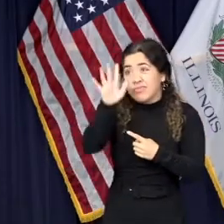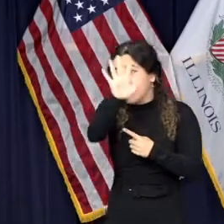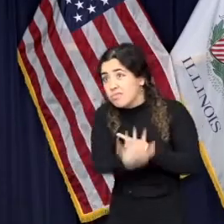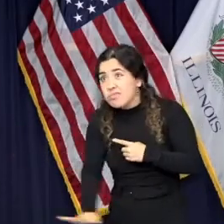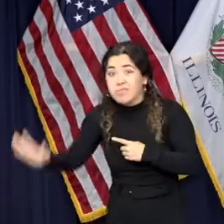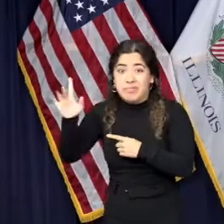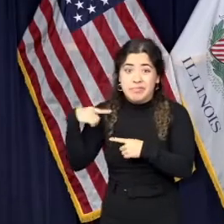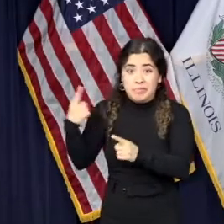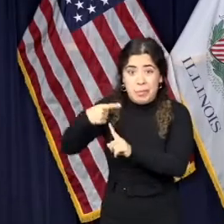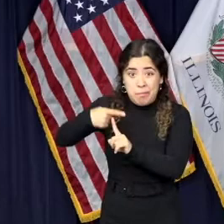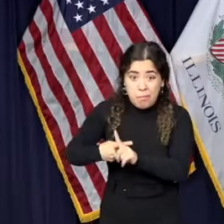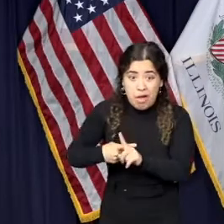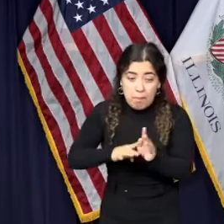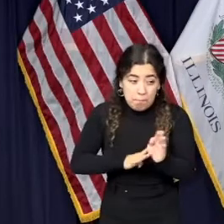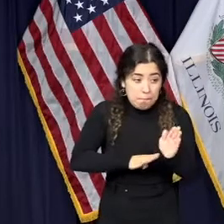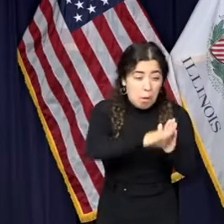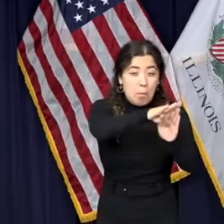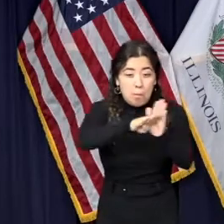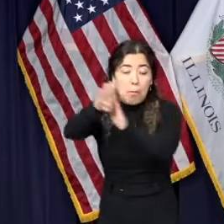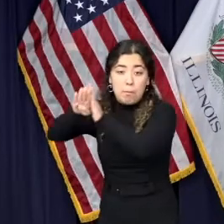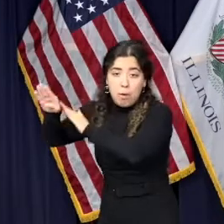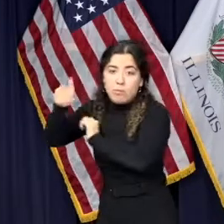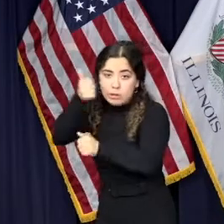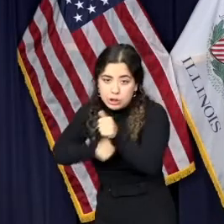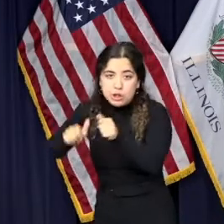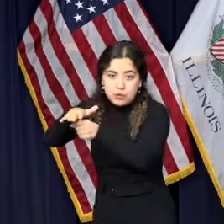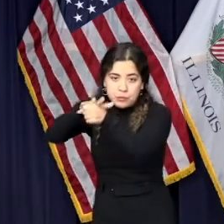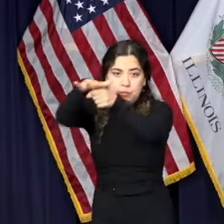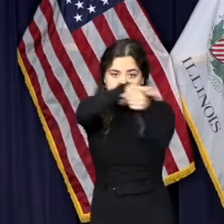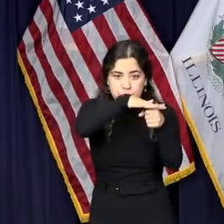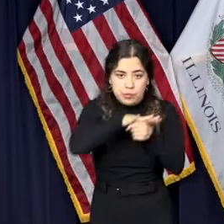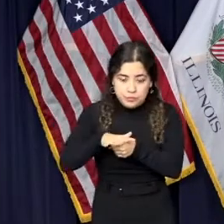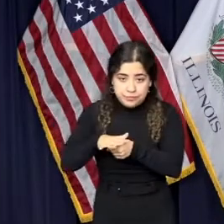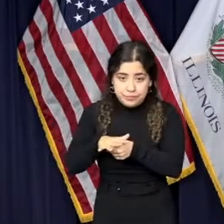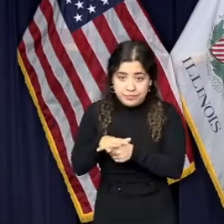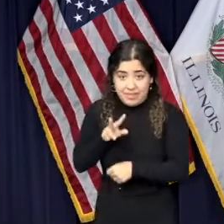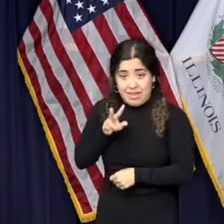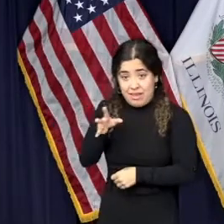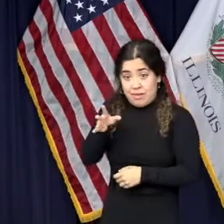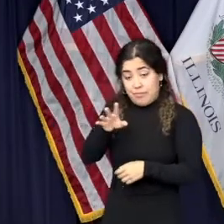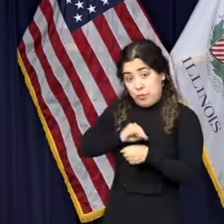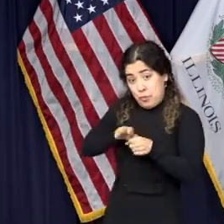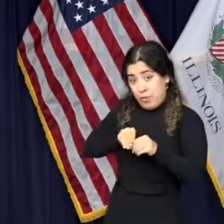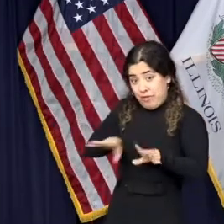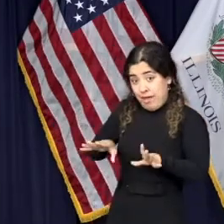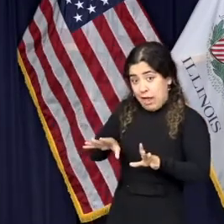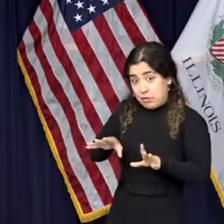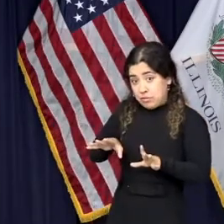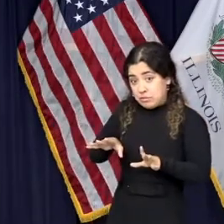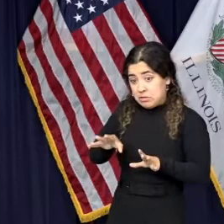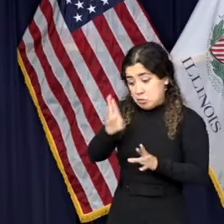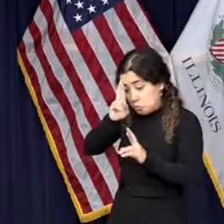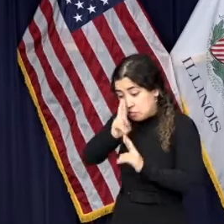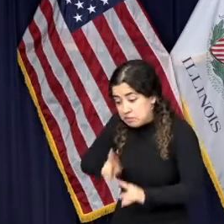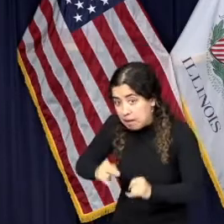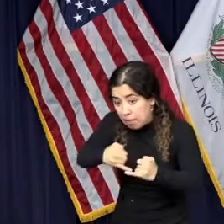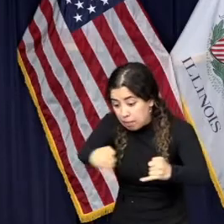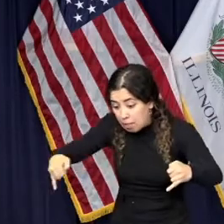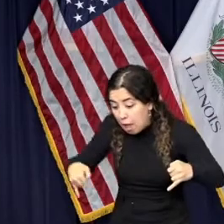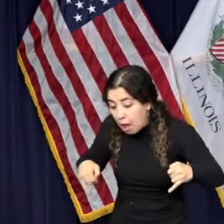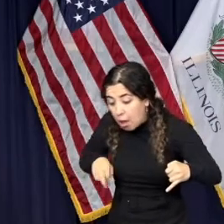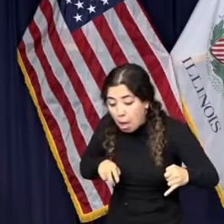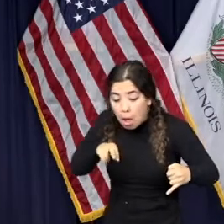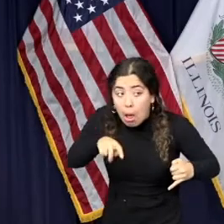increases. The virus doesn't recognize county lines. It doesn't respect any regional